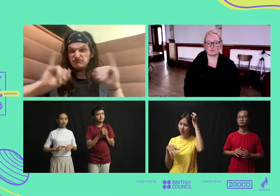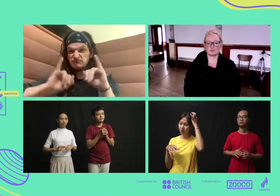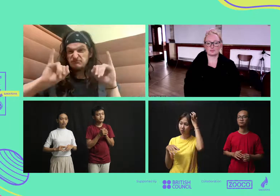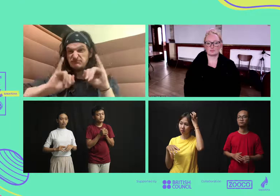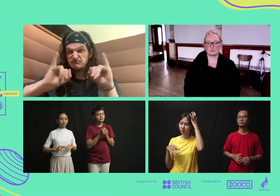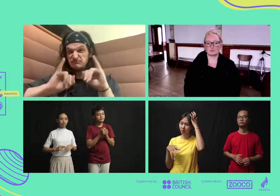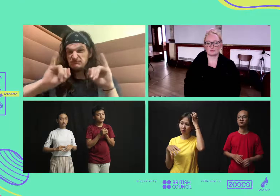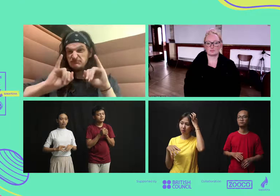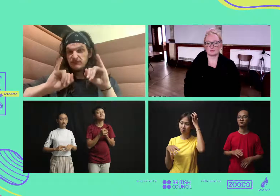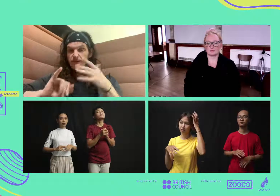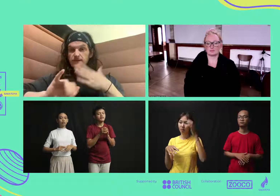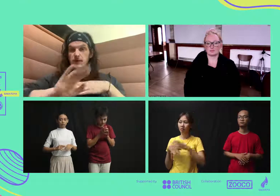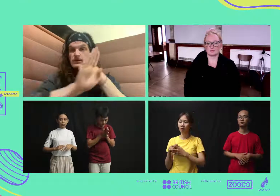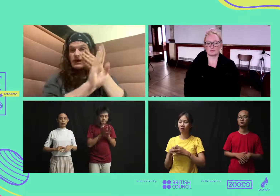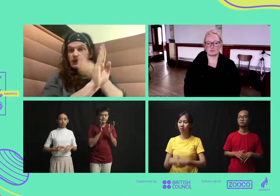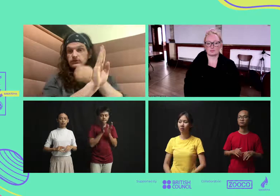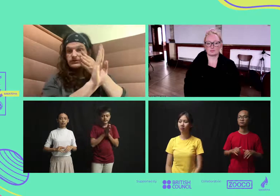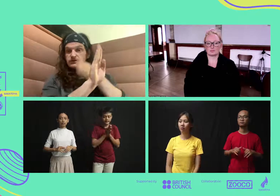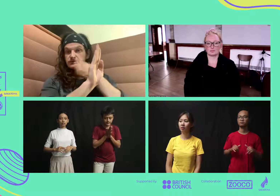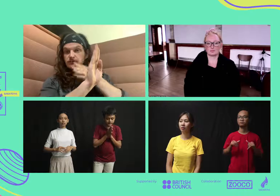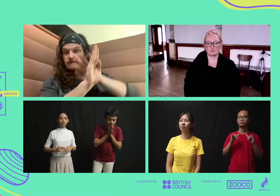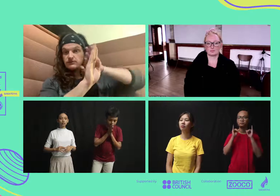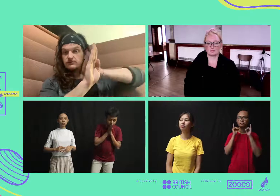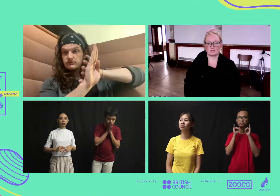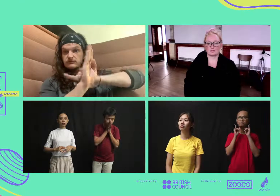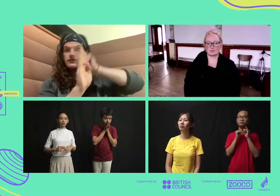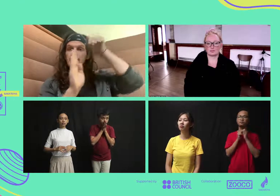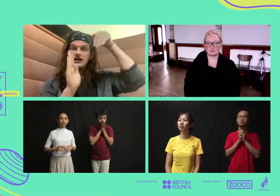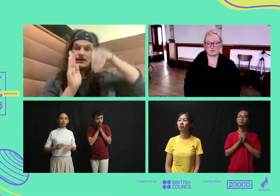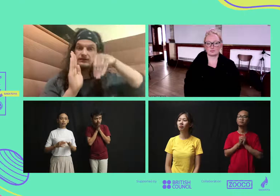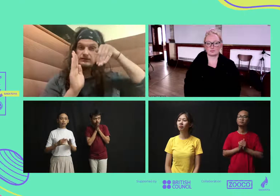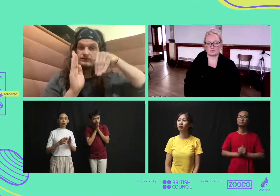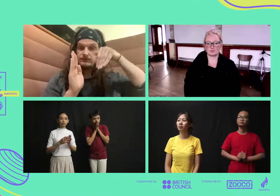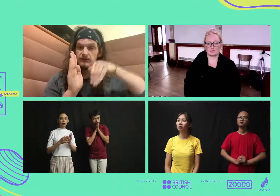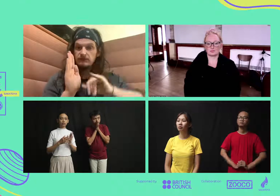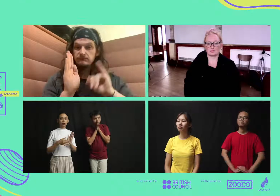if you imagine if my house was full of,